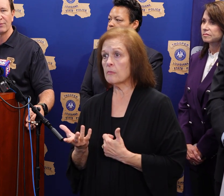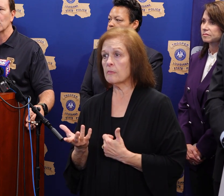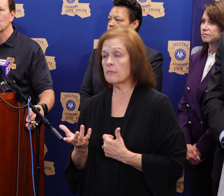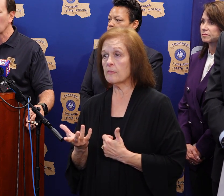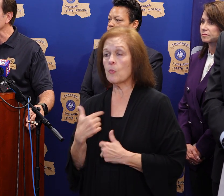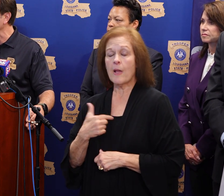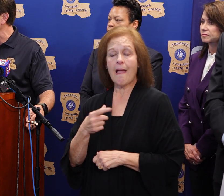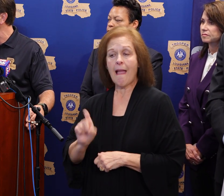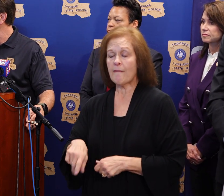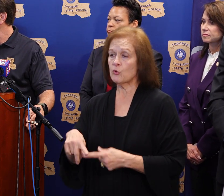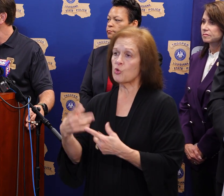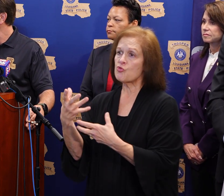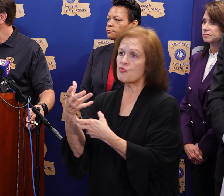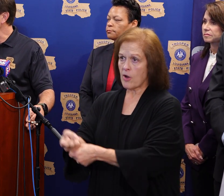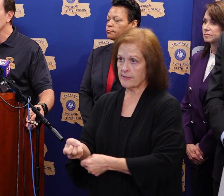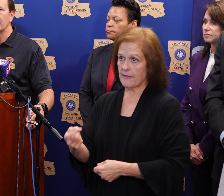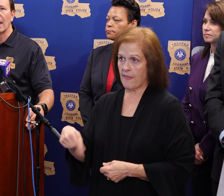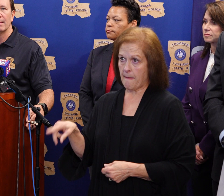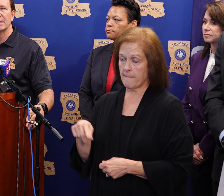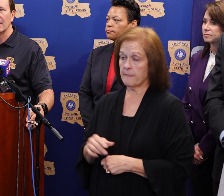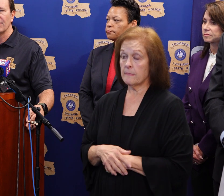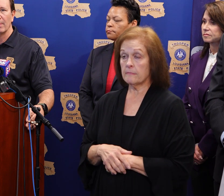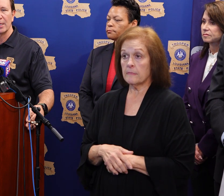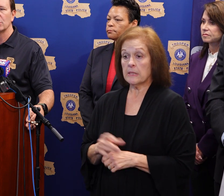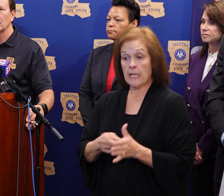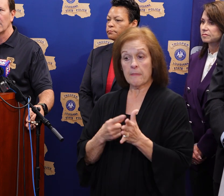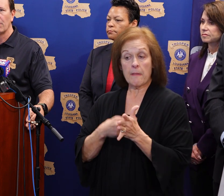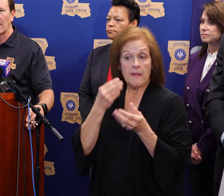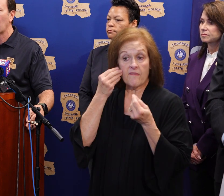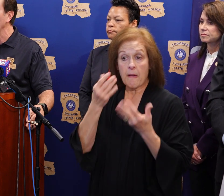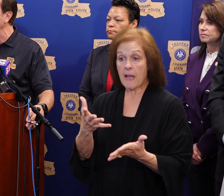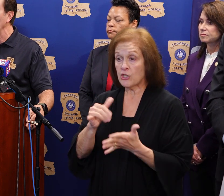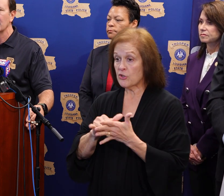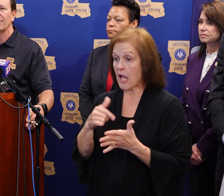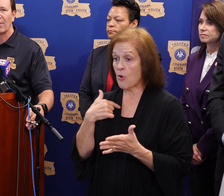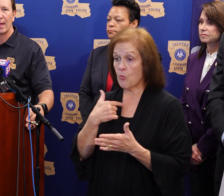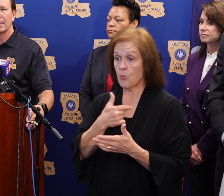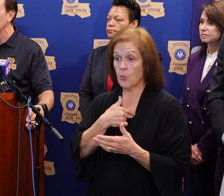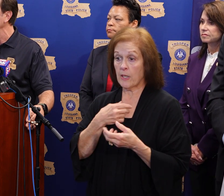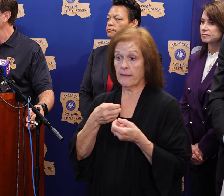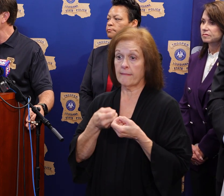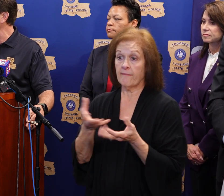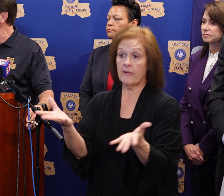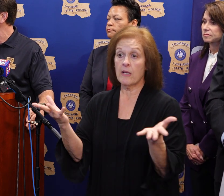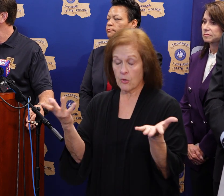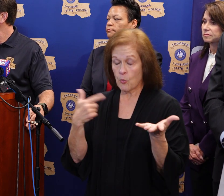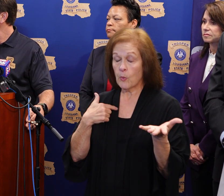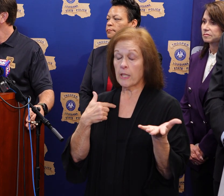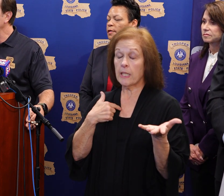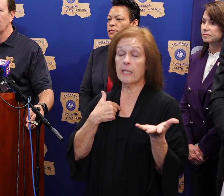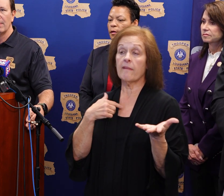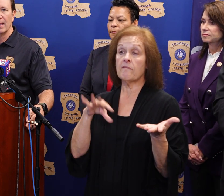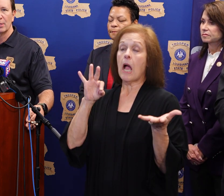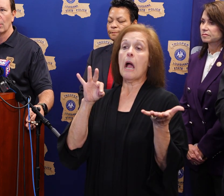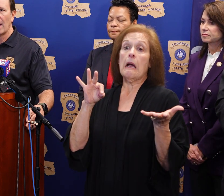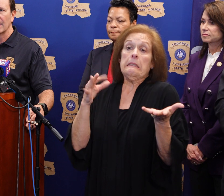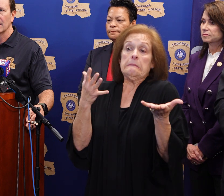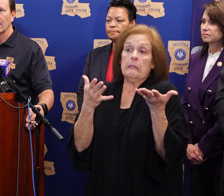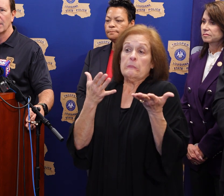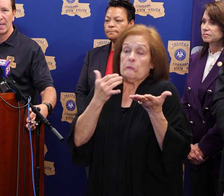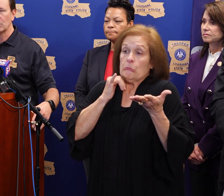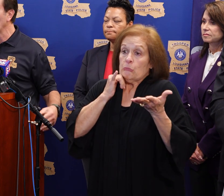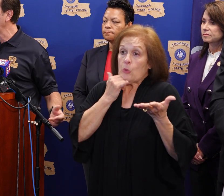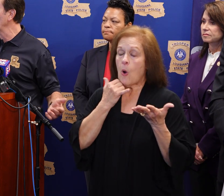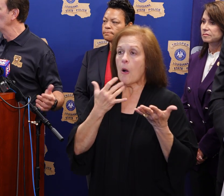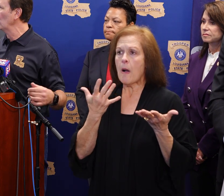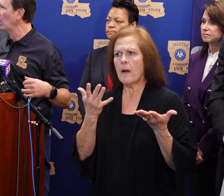we have to trust them. And sometimes the information we put out, we end up finding out that it may be incorrect.